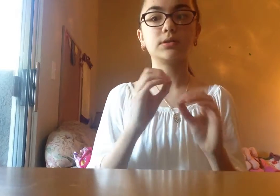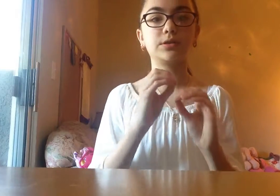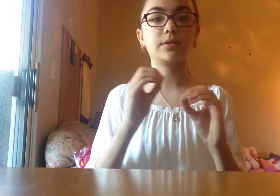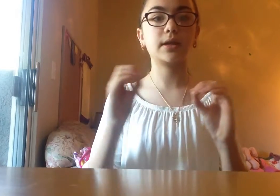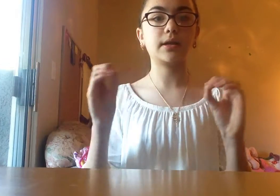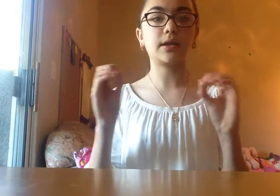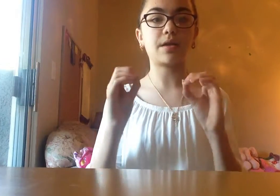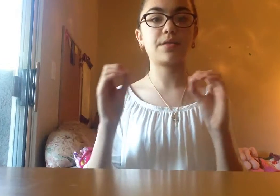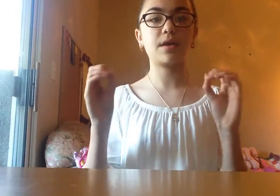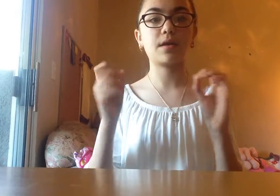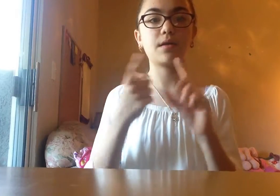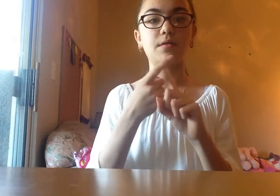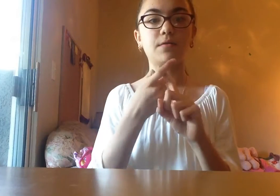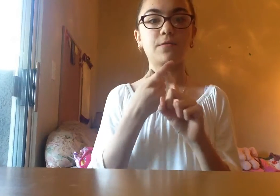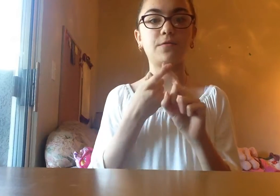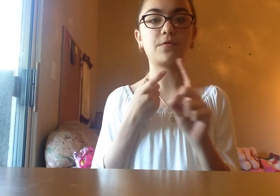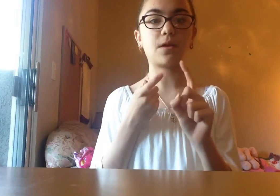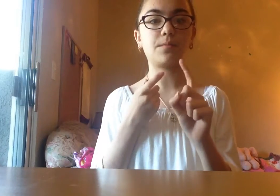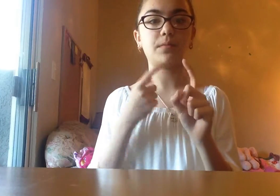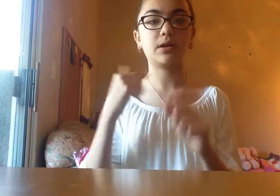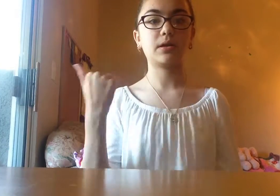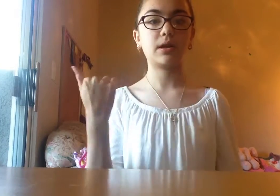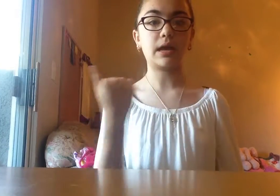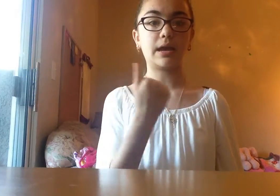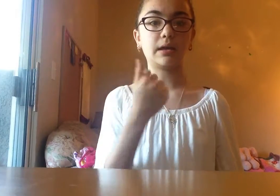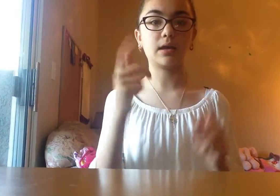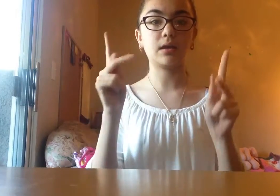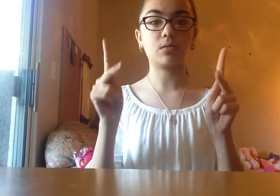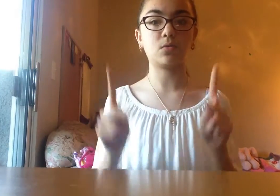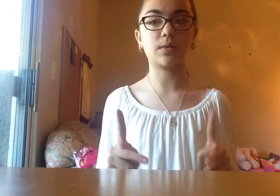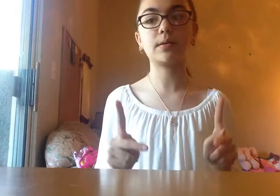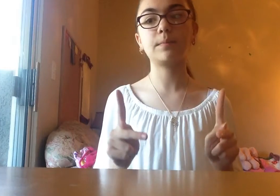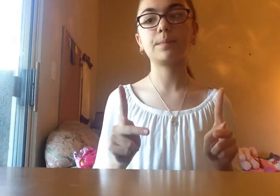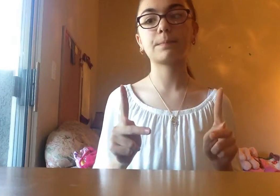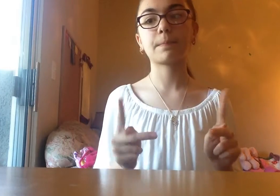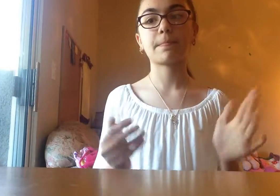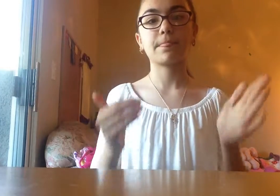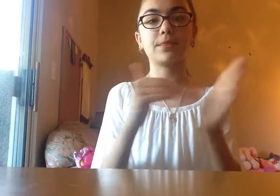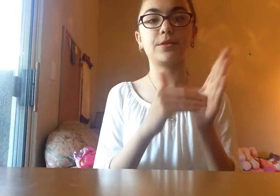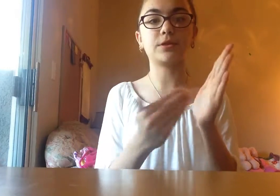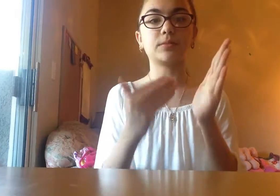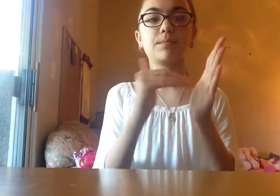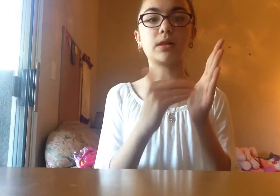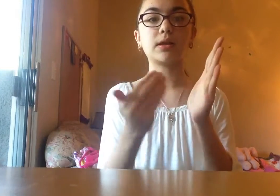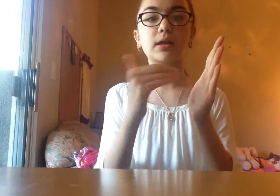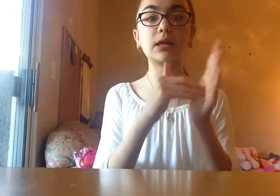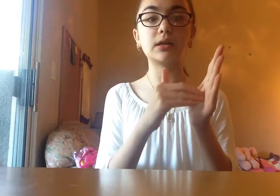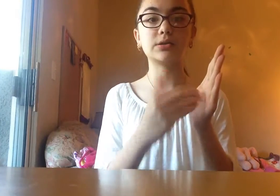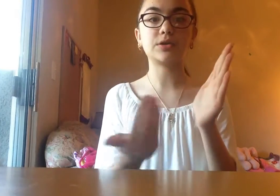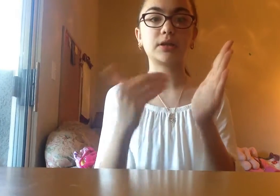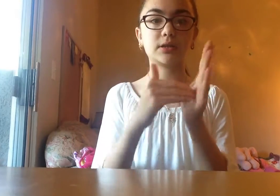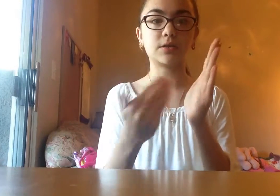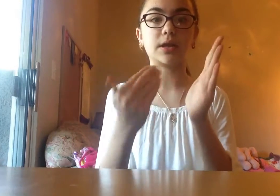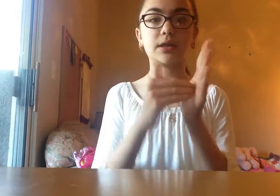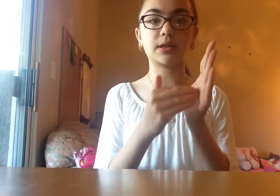To get nothing from anyone. There's a million. So just go like this,